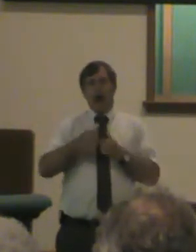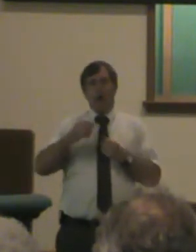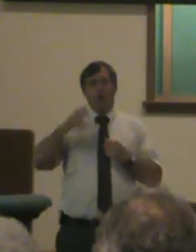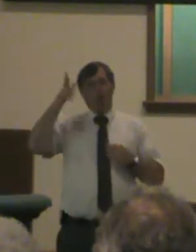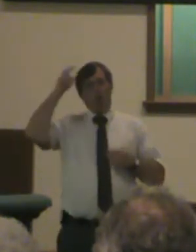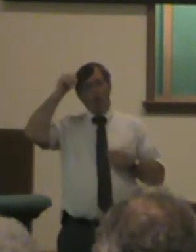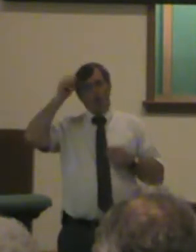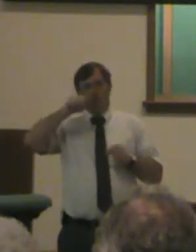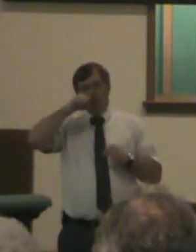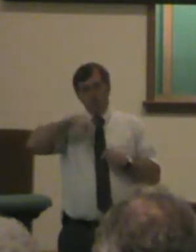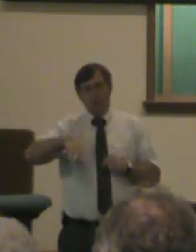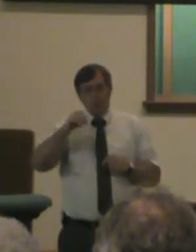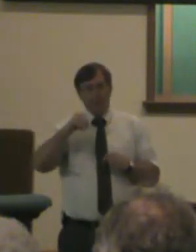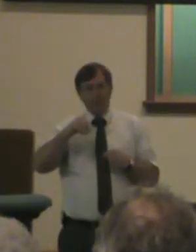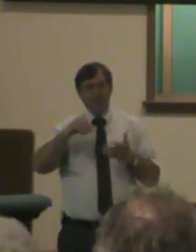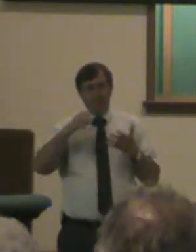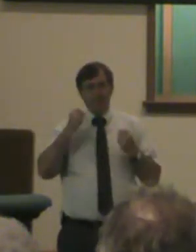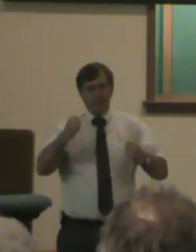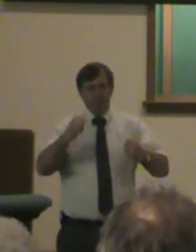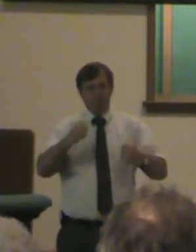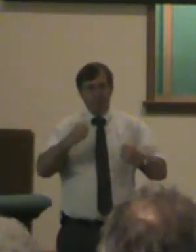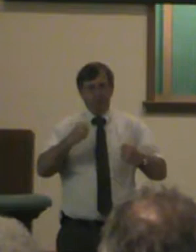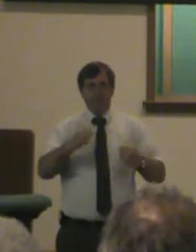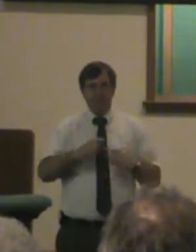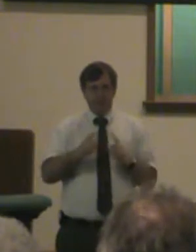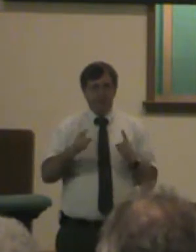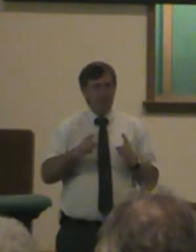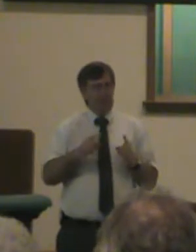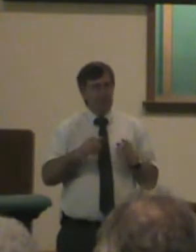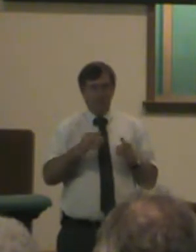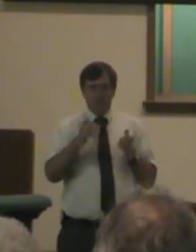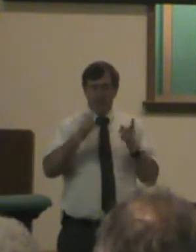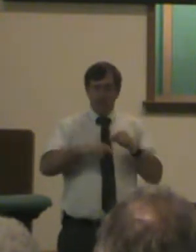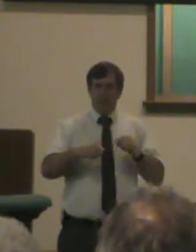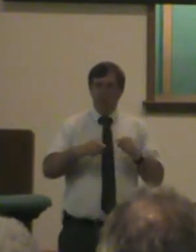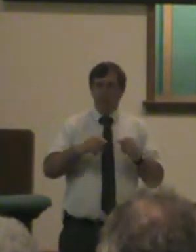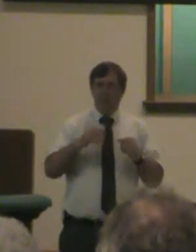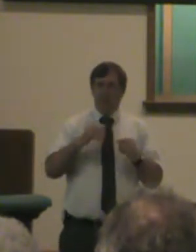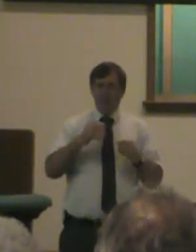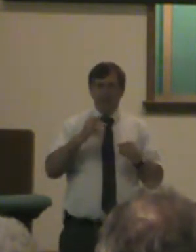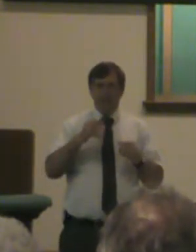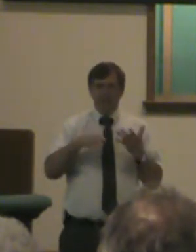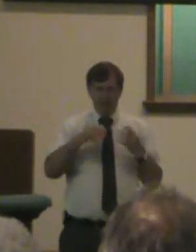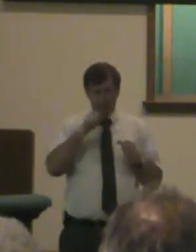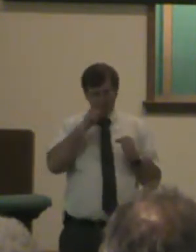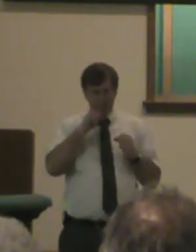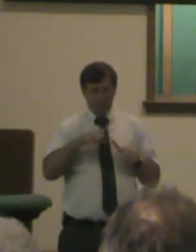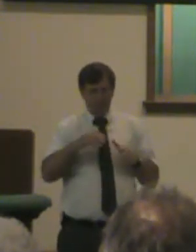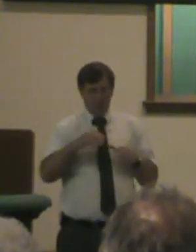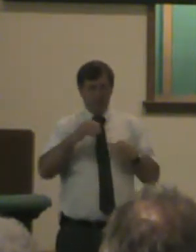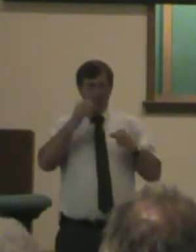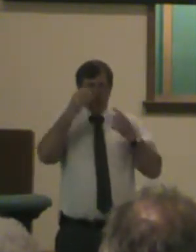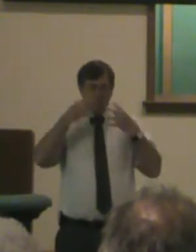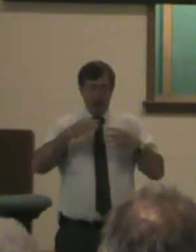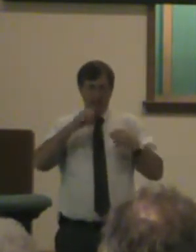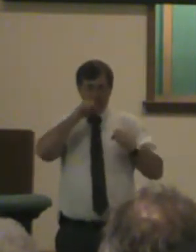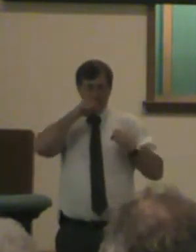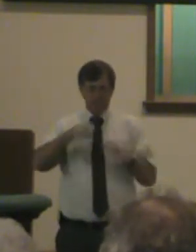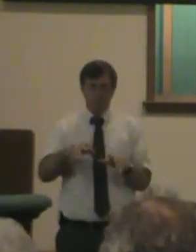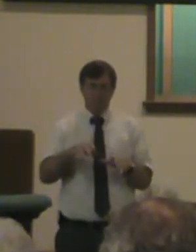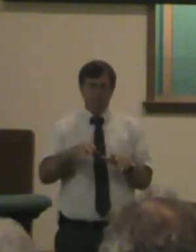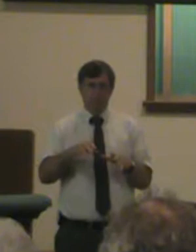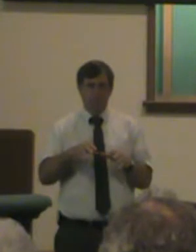brother, if you had been here, you would not have died. When she came to him, the Bible suggests the idea, he sort of snorted when he cried. Sort